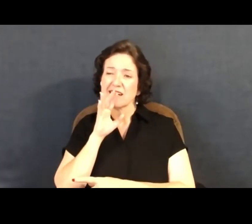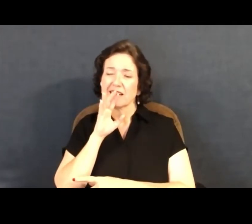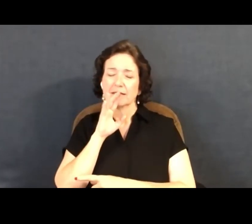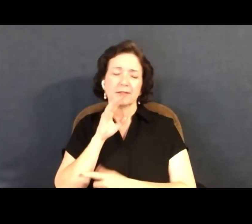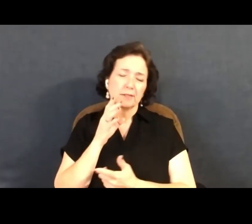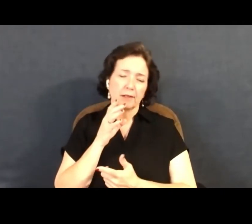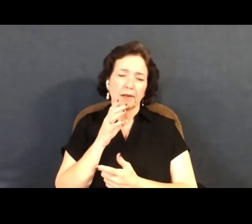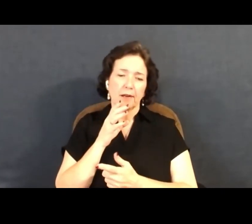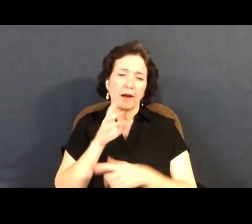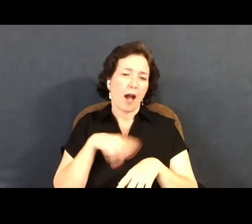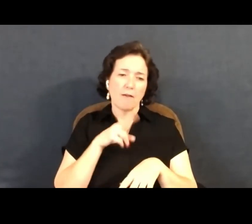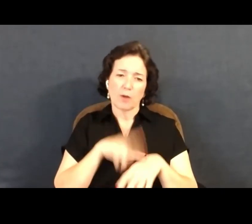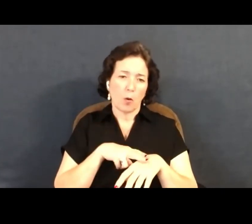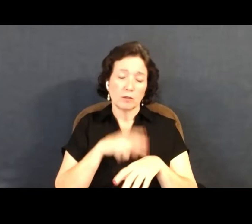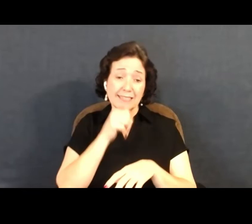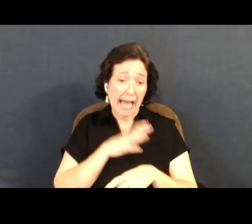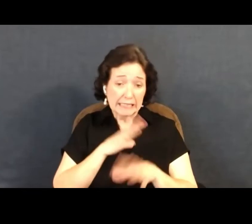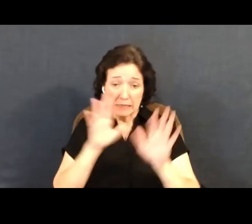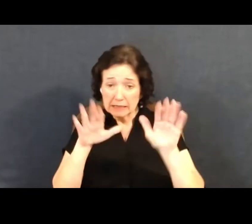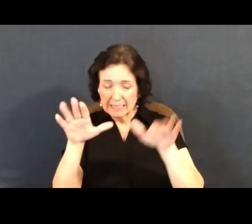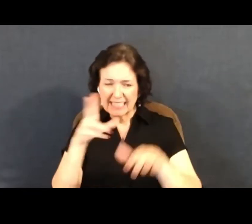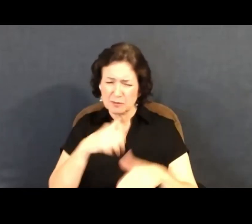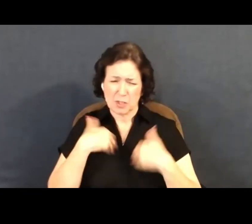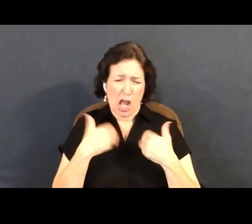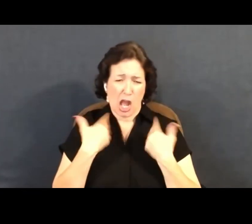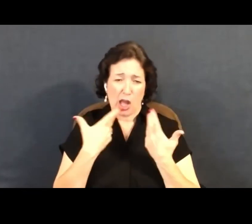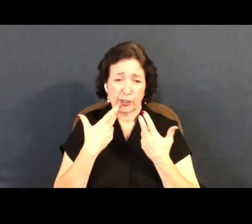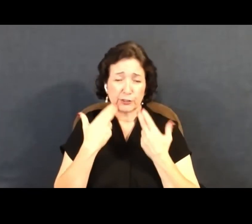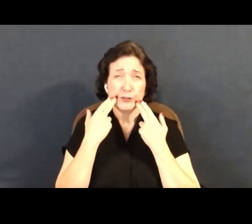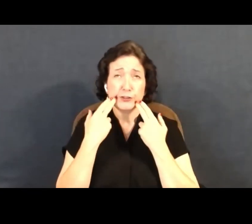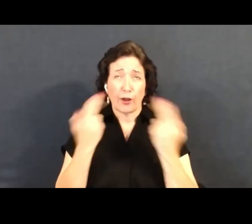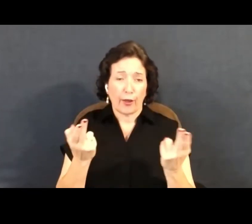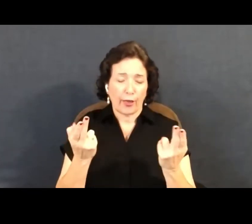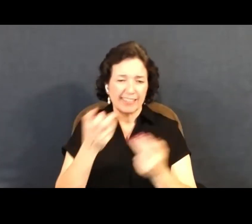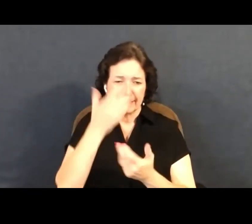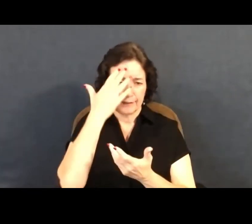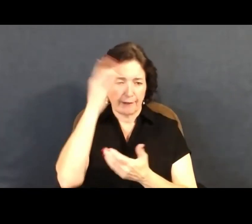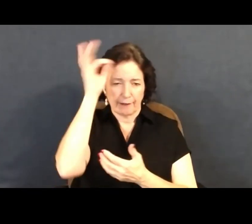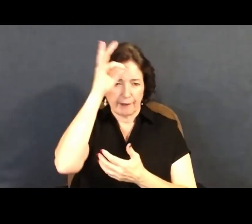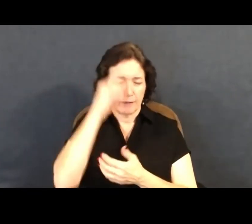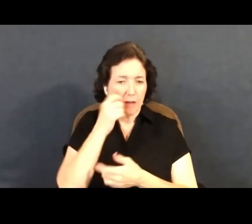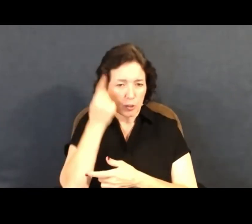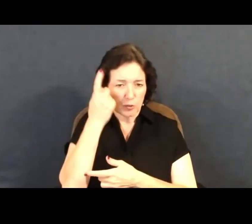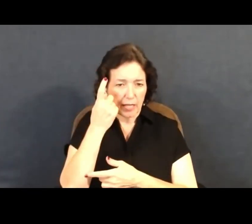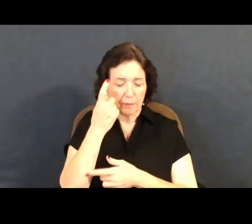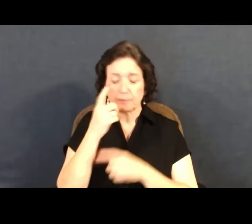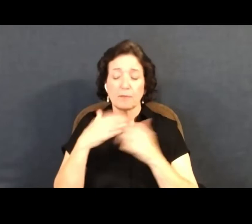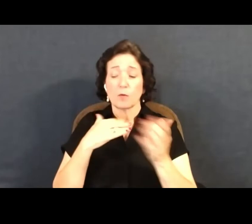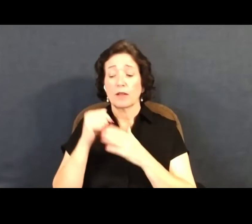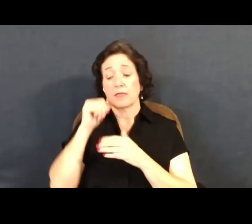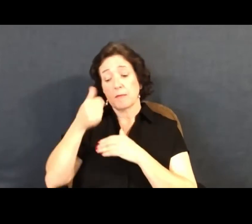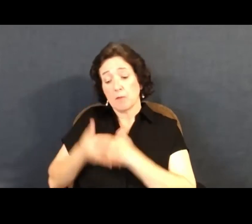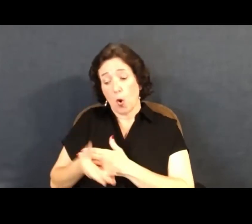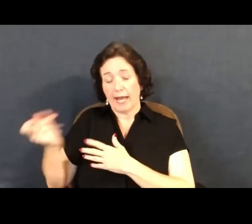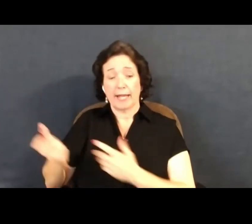and naive, ladies. He didn't understand. And so the following morning, he put his pack on his back and he